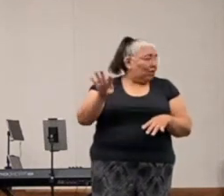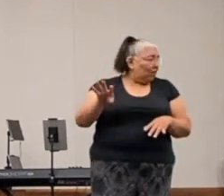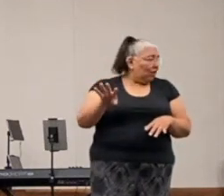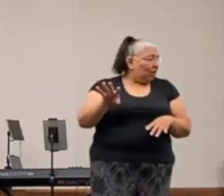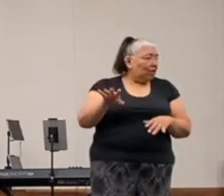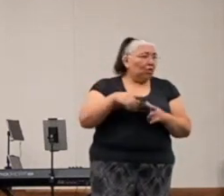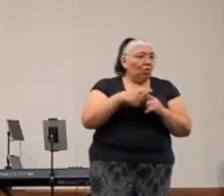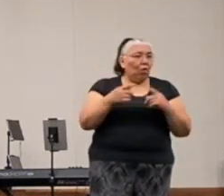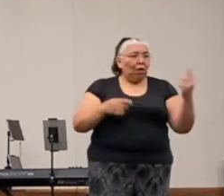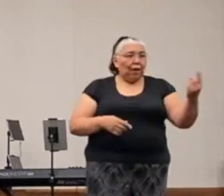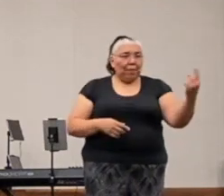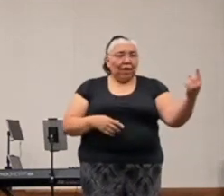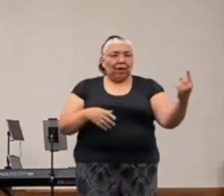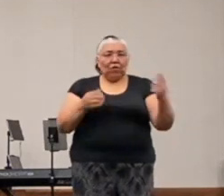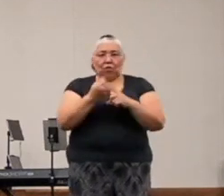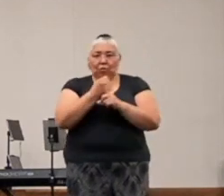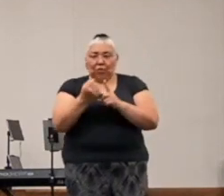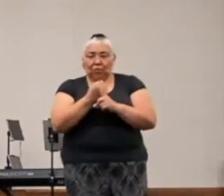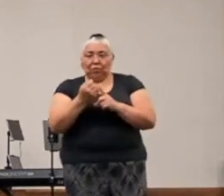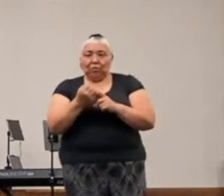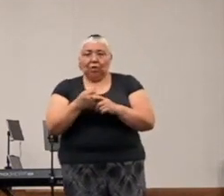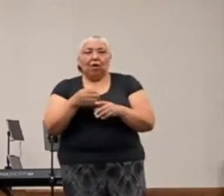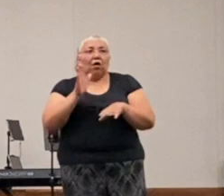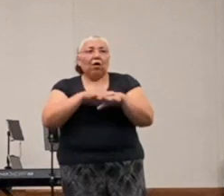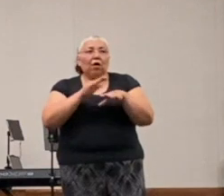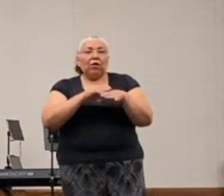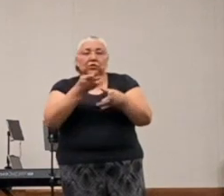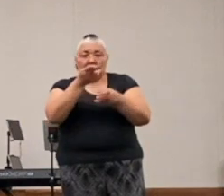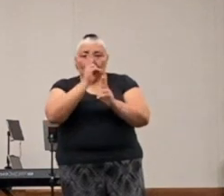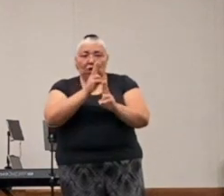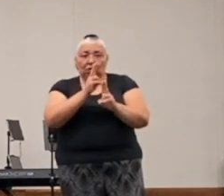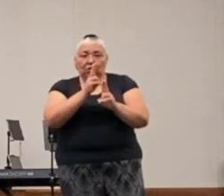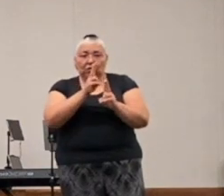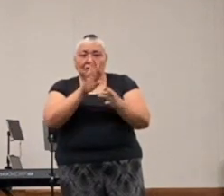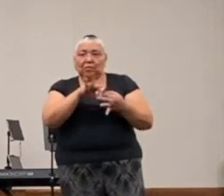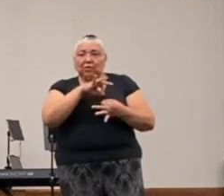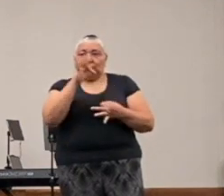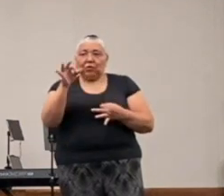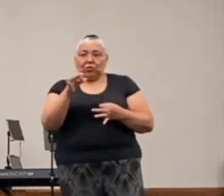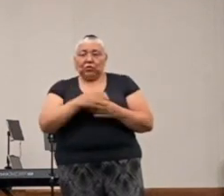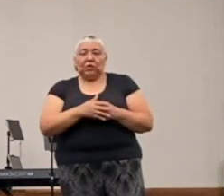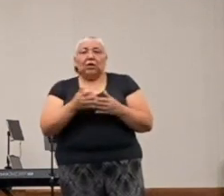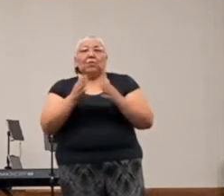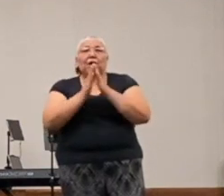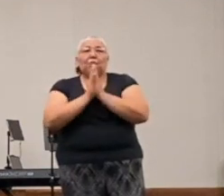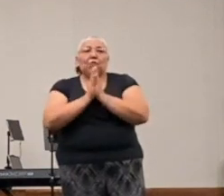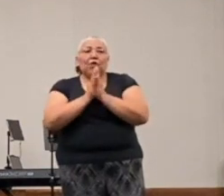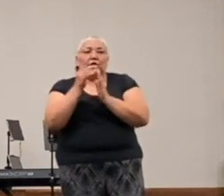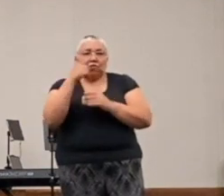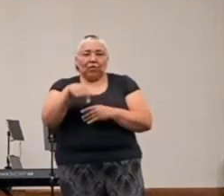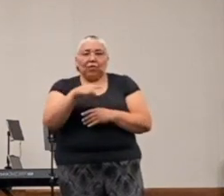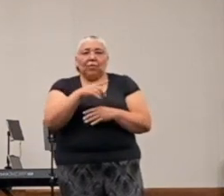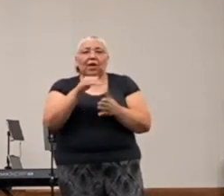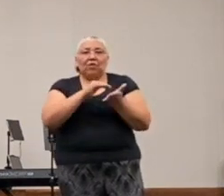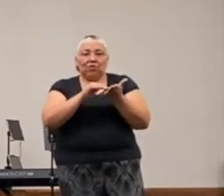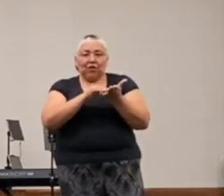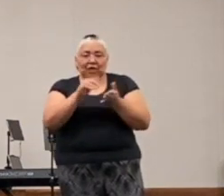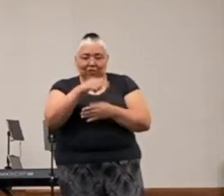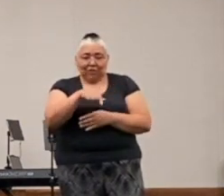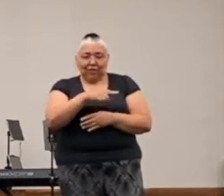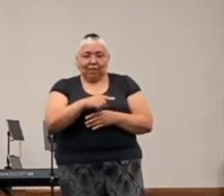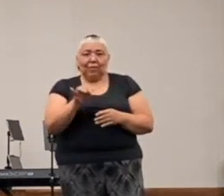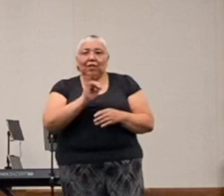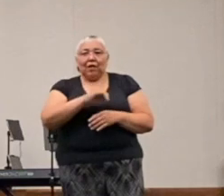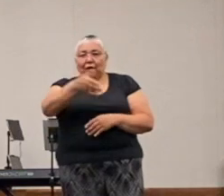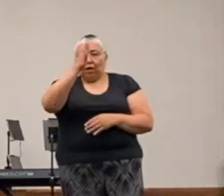or abandoned or abused them are called to honor them spiritually. by praying for them and forgiving them, just